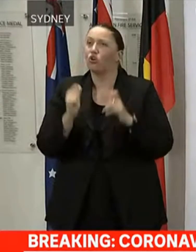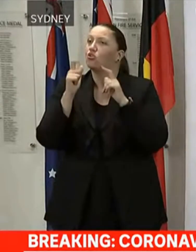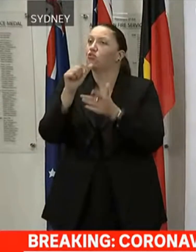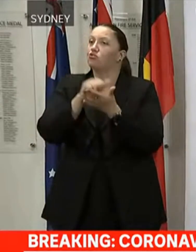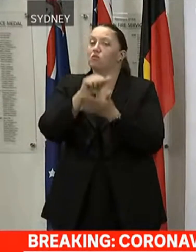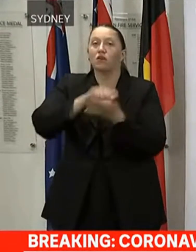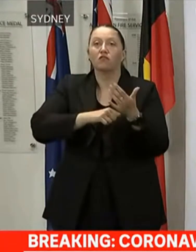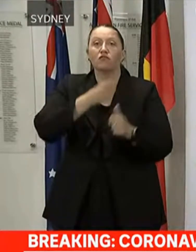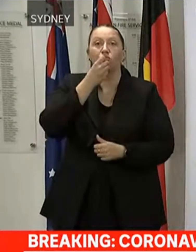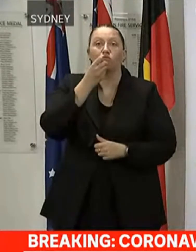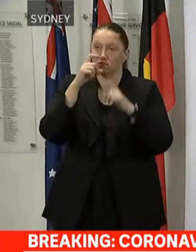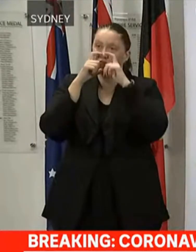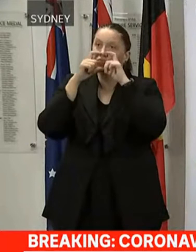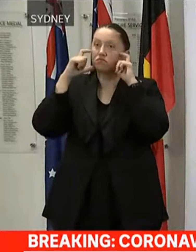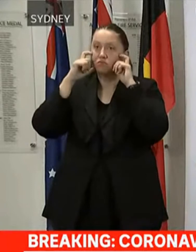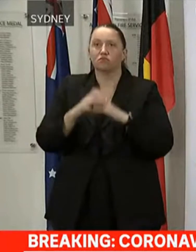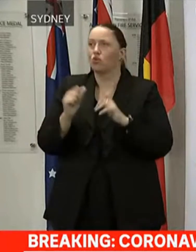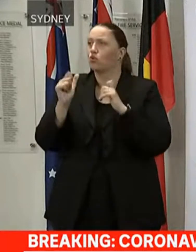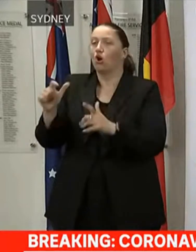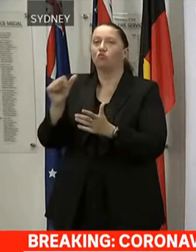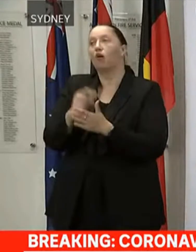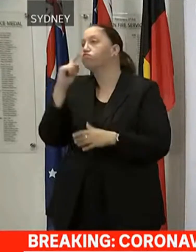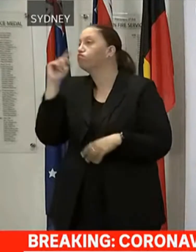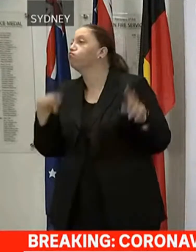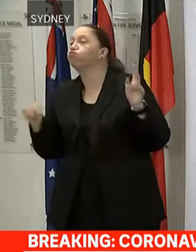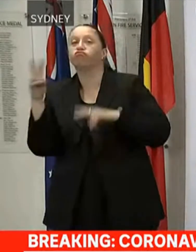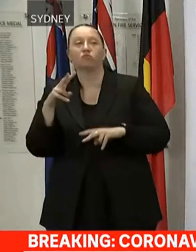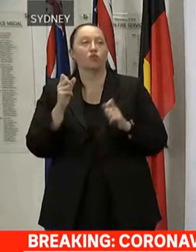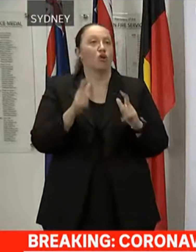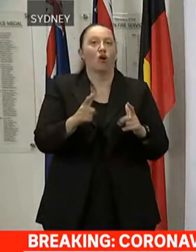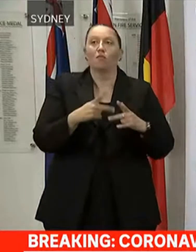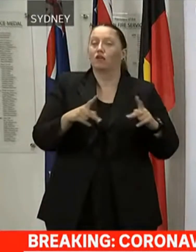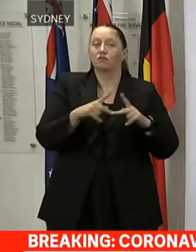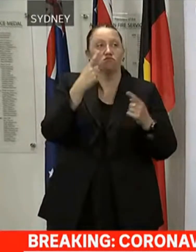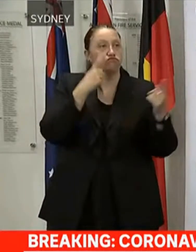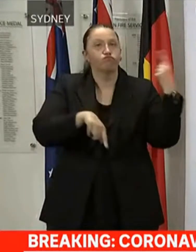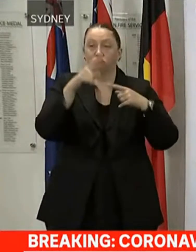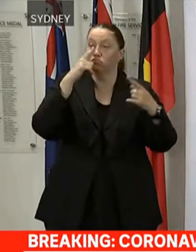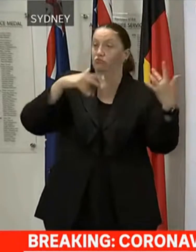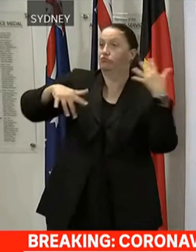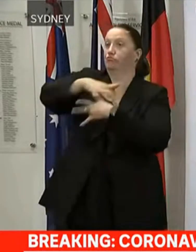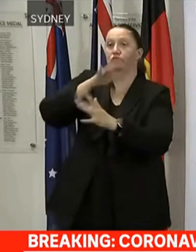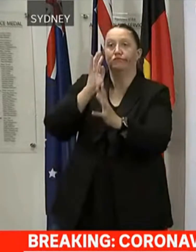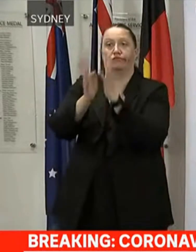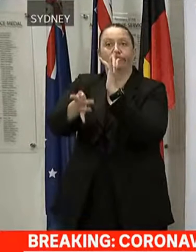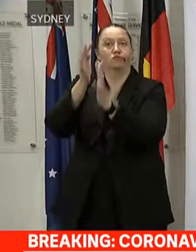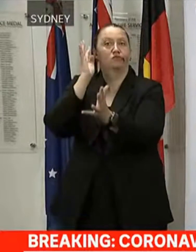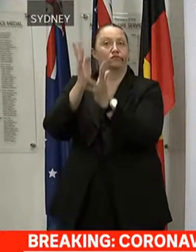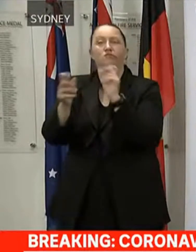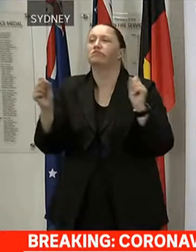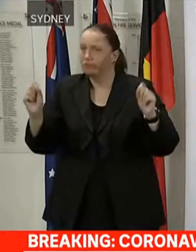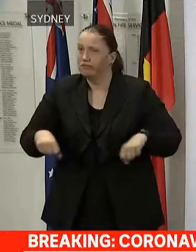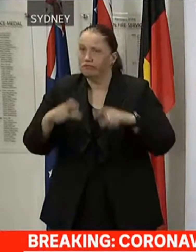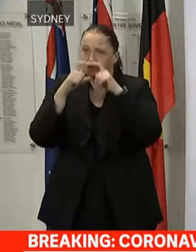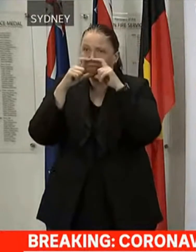shopping. I have done that when I've walked in a shopping mall. And my expectation is that other people do that as well. And if I were to catch